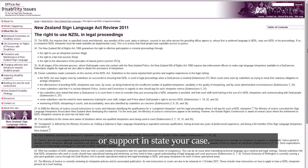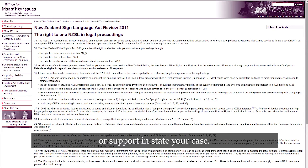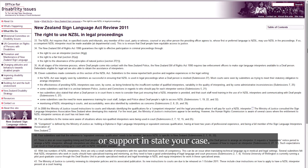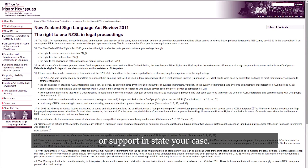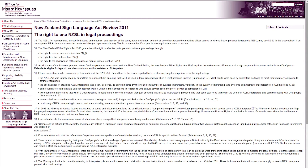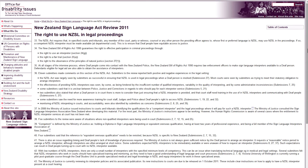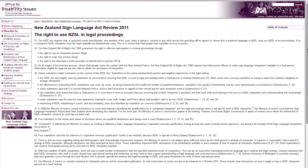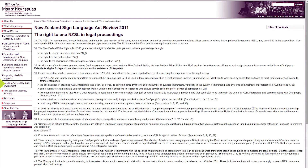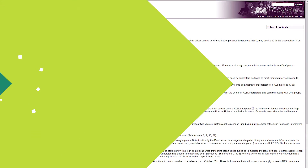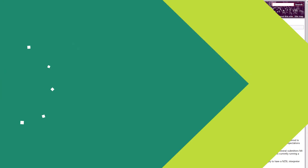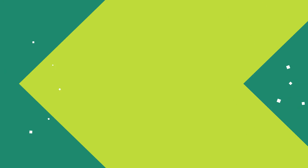case.